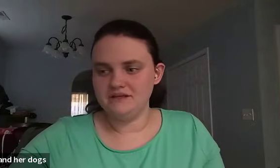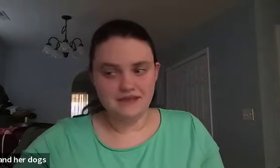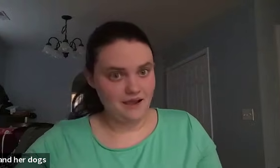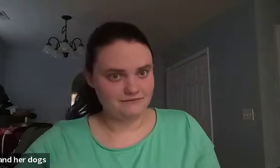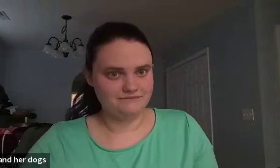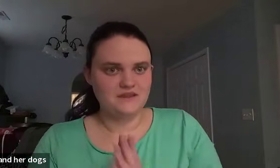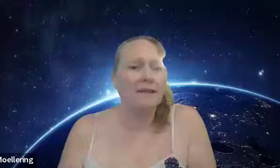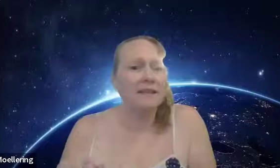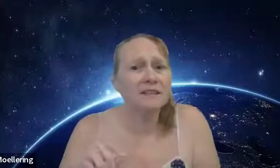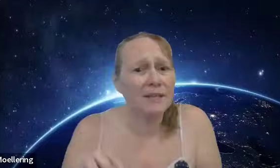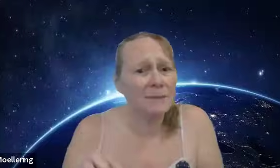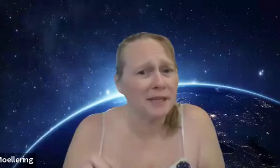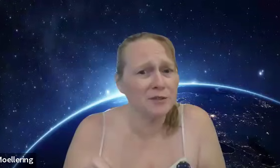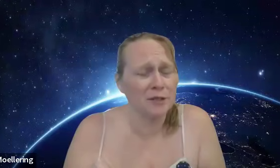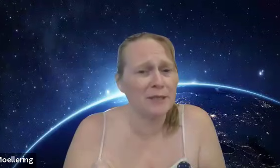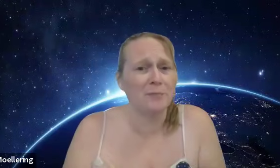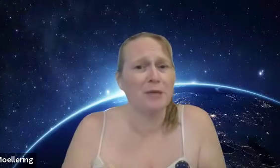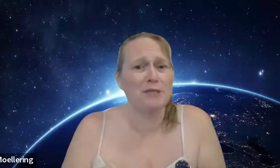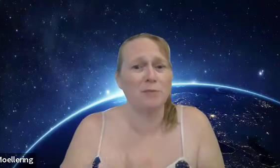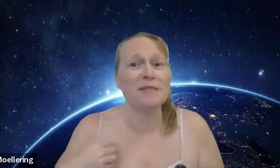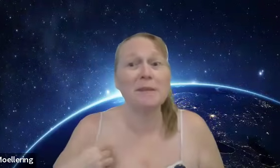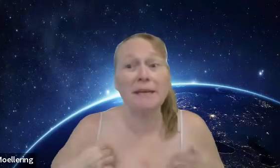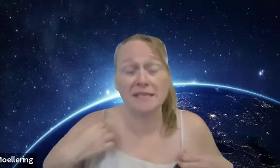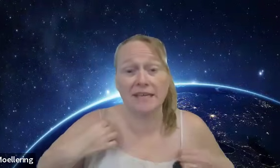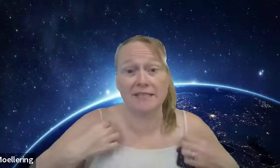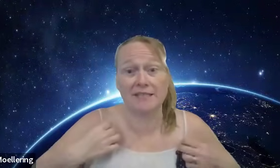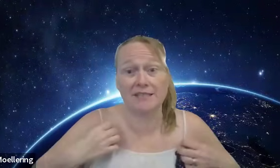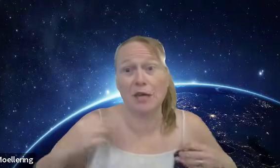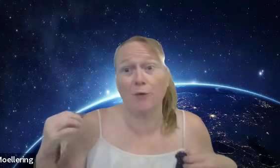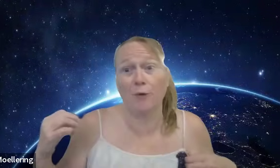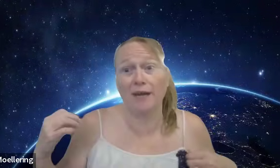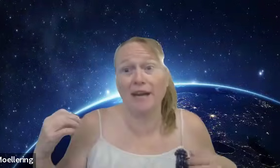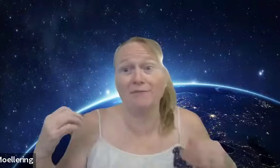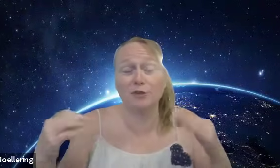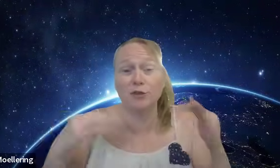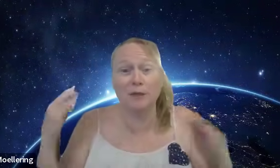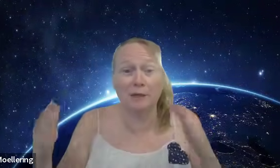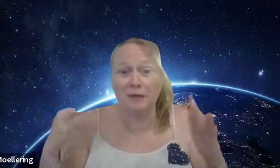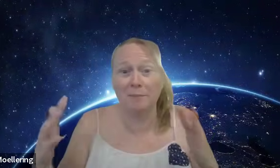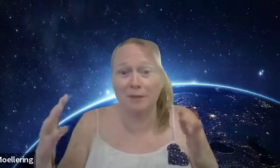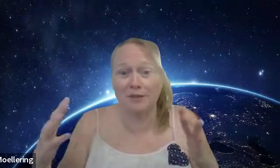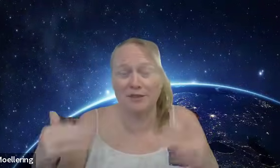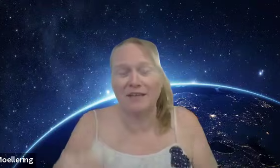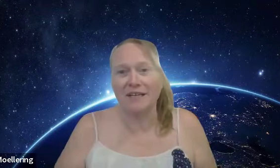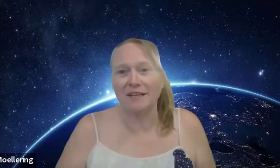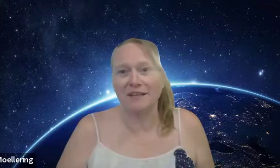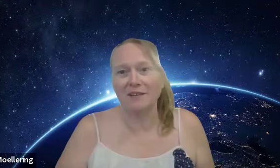But I think that time signs are a nice break too because they make sense. So yes, after doing all the numbers, a lot